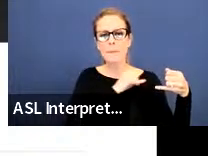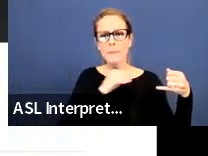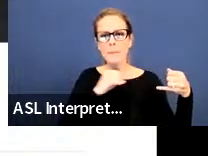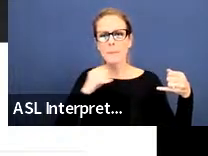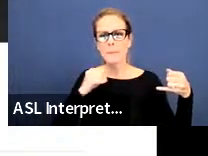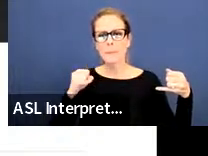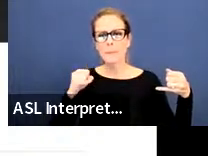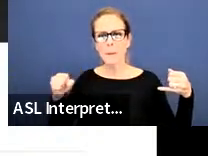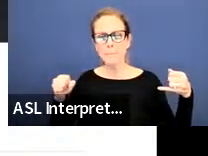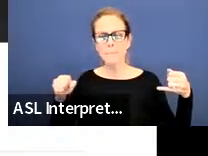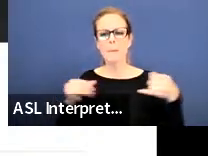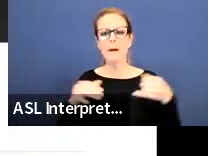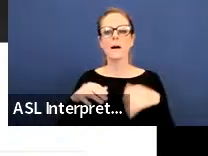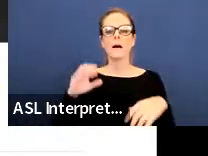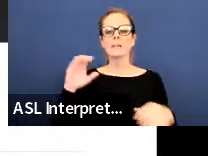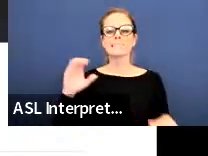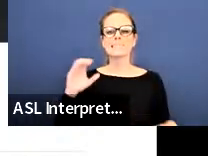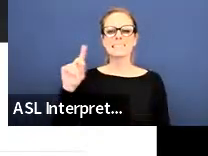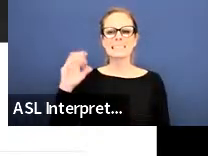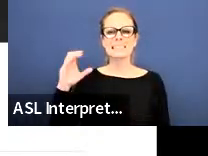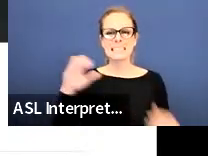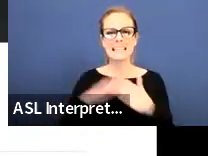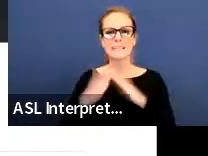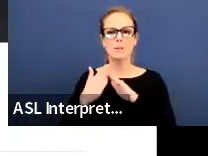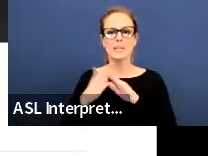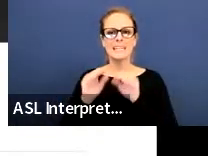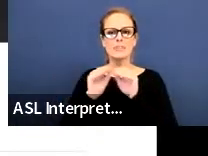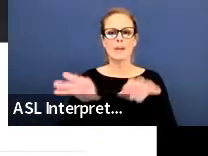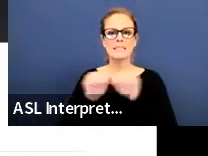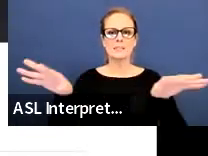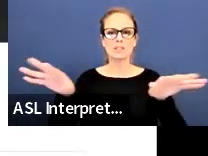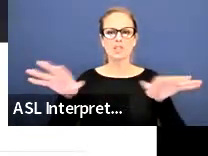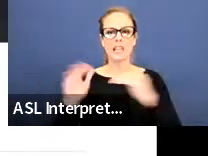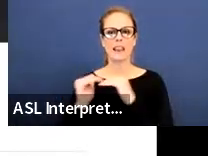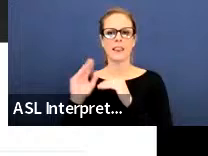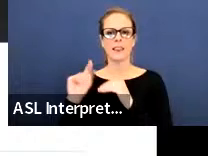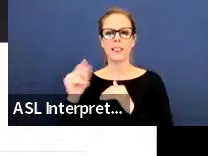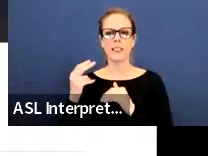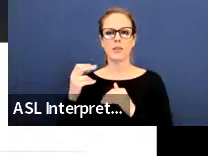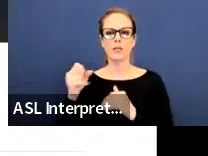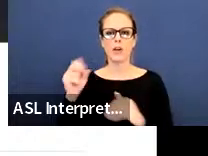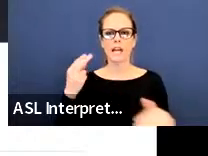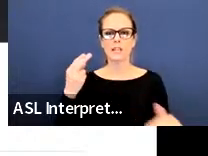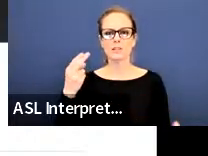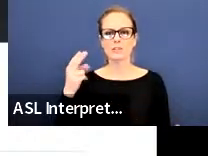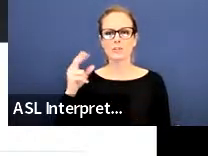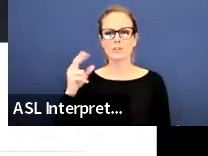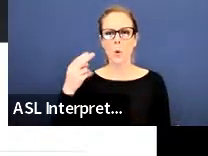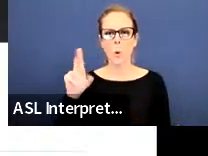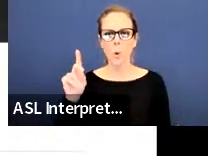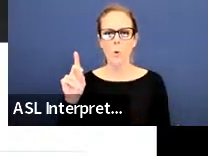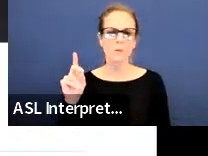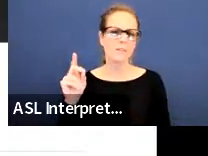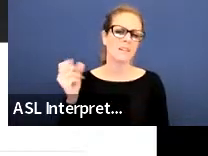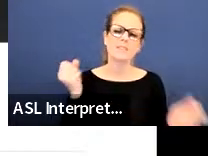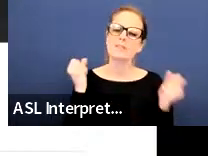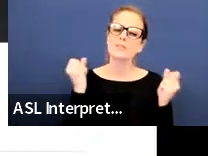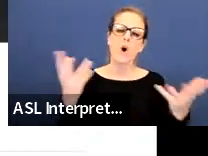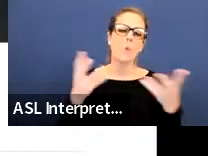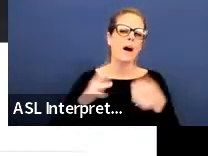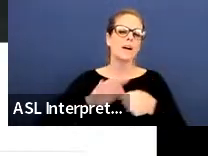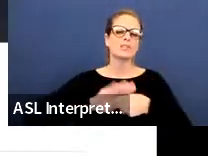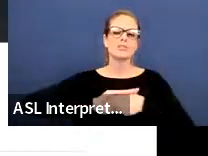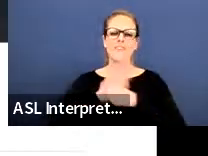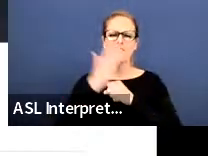transmission thresholds, those CDC community transmission thresholds that we used to use. And you can see there's so much virus around.